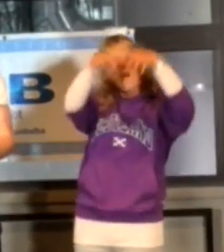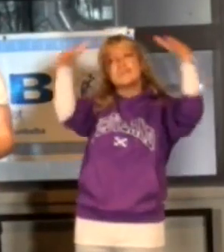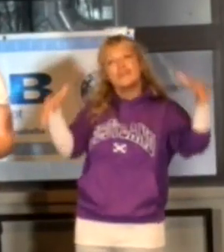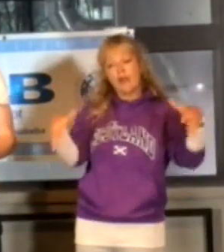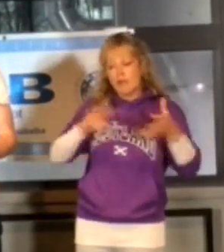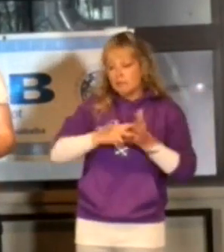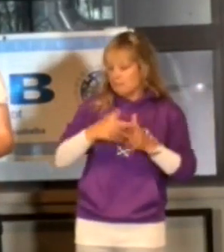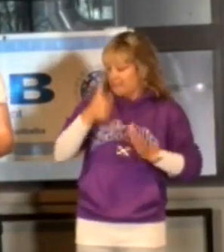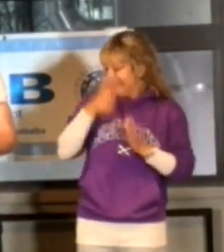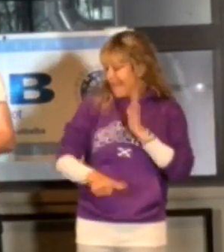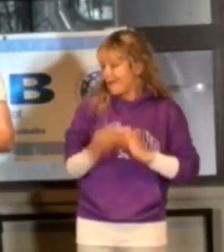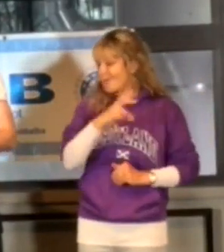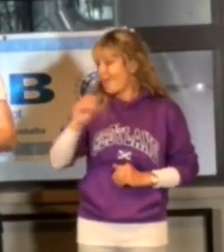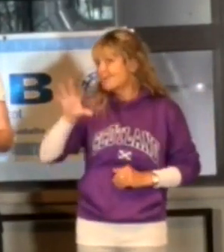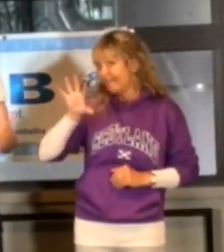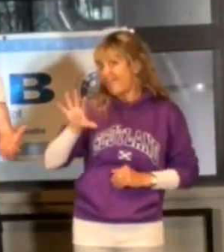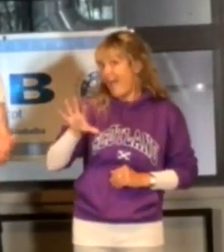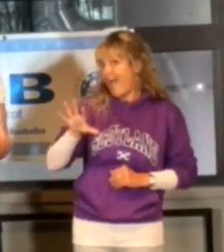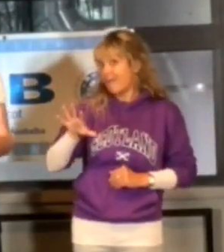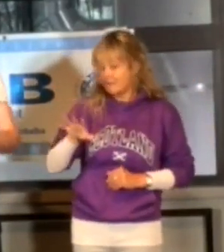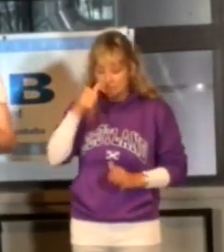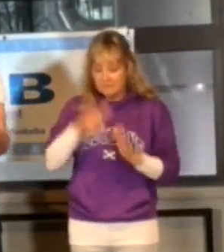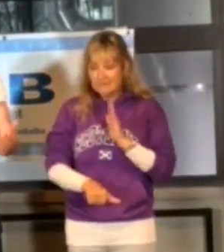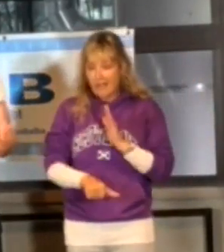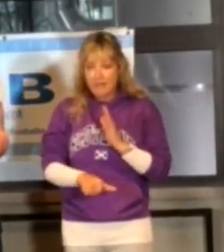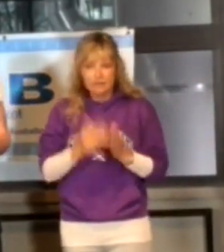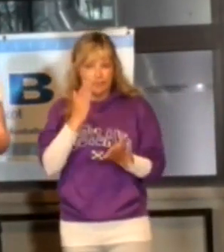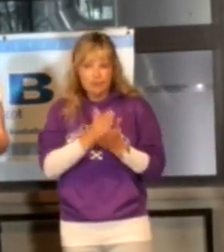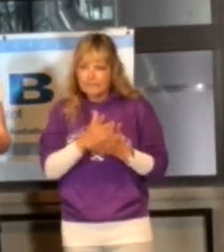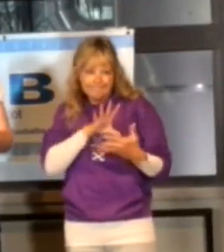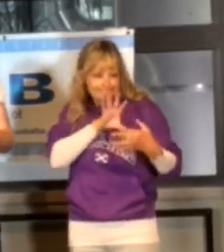since 2005 that has, as part of it, all of the